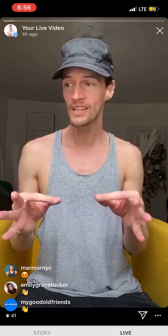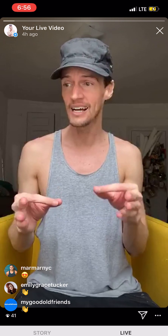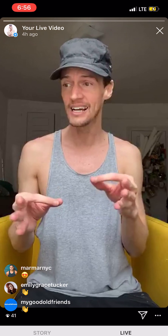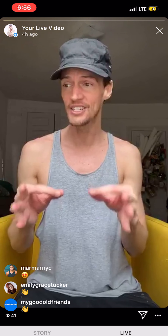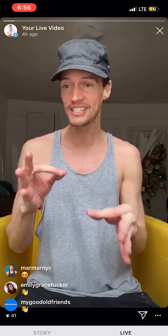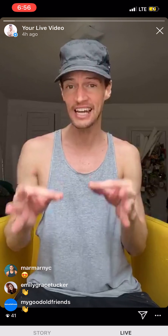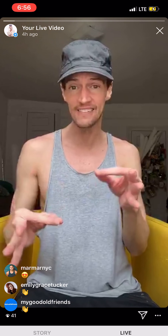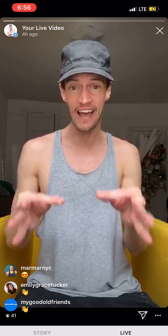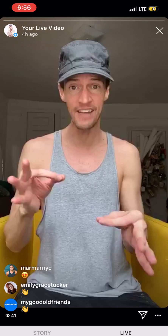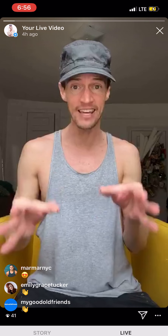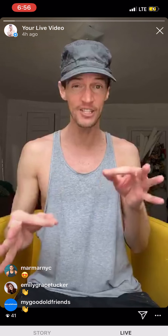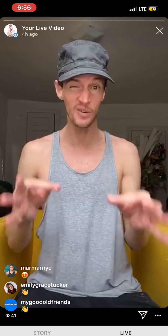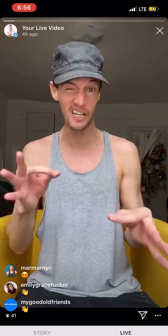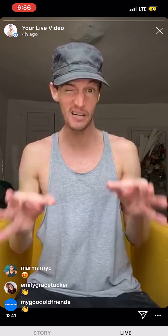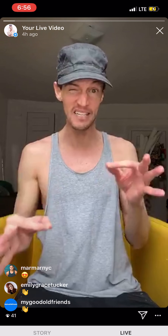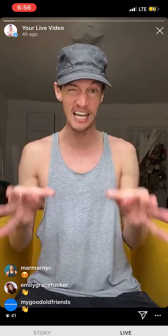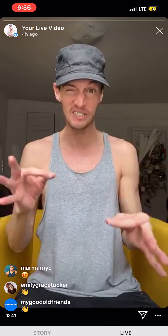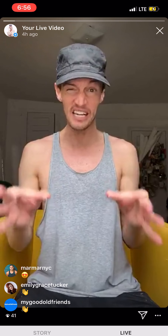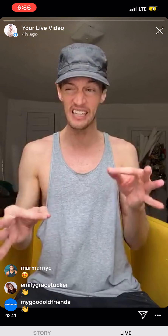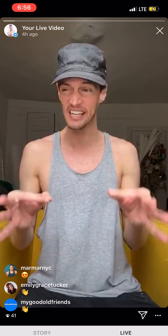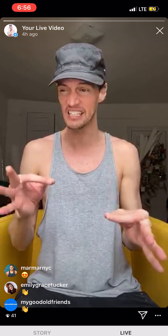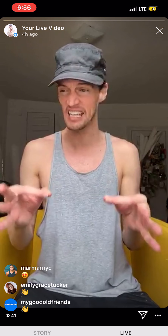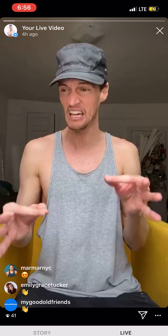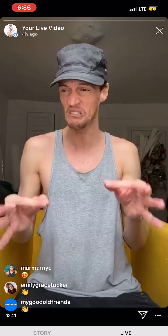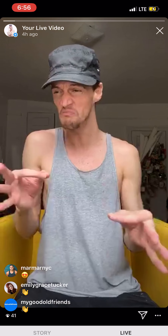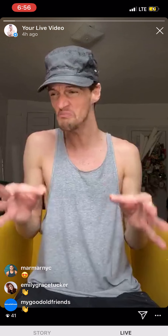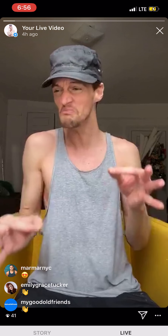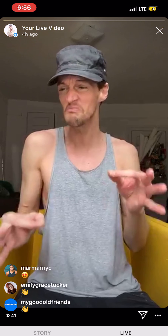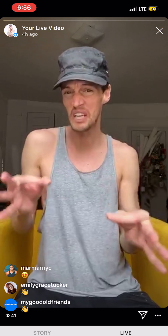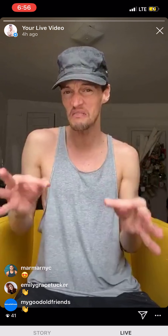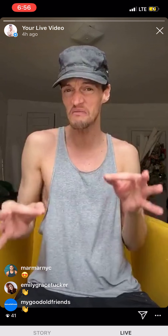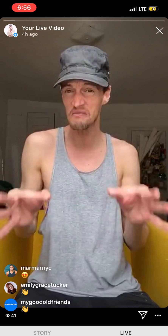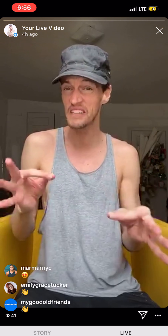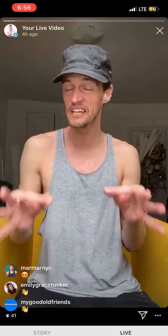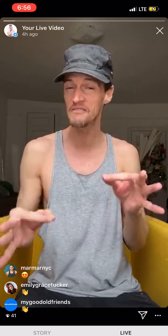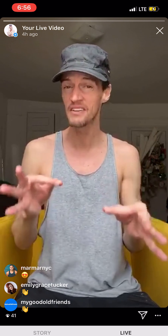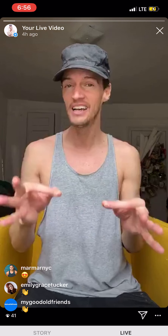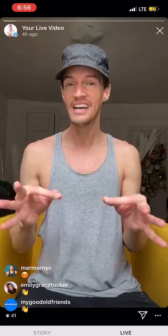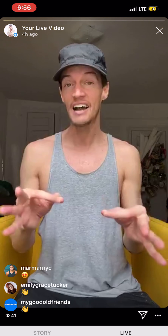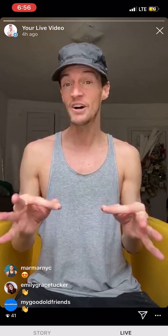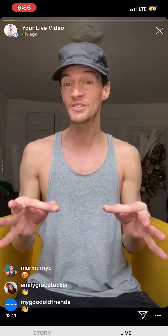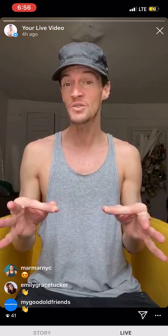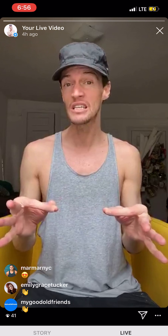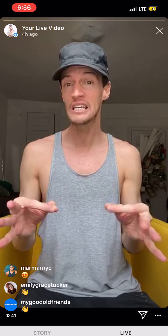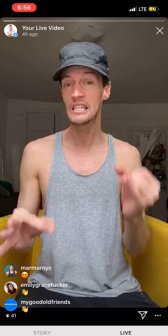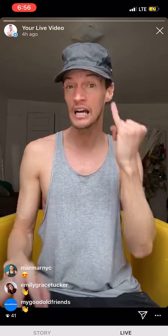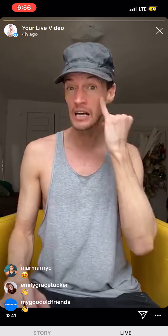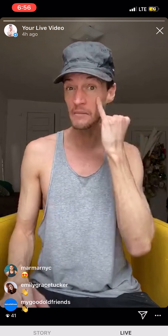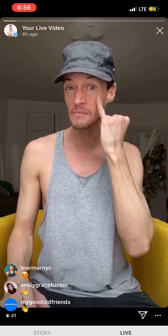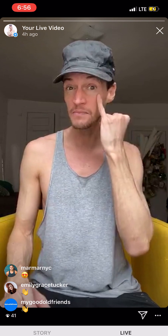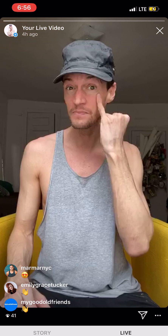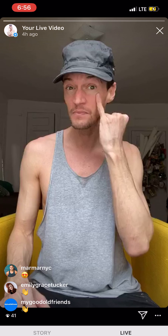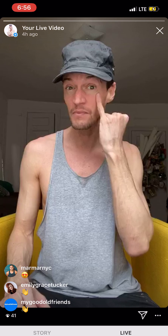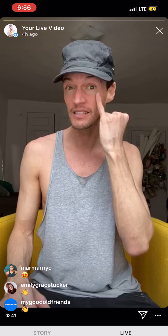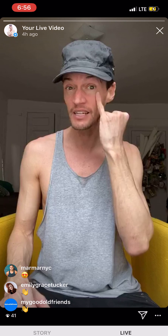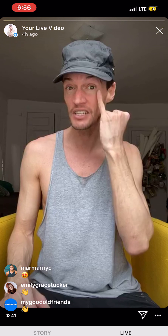Just kind of F hands going up and down, kind of like a scale. If. If. I've also seen touching the